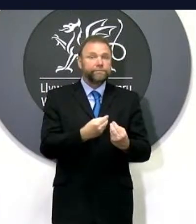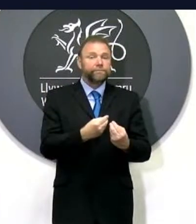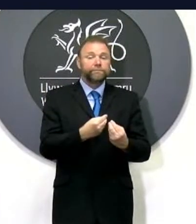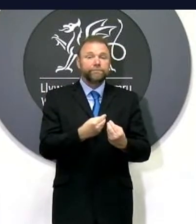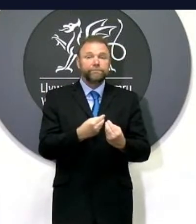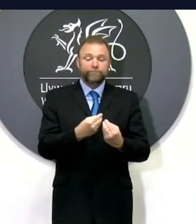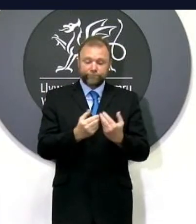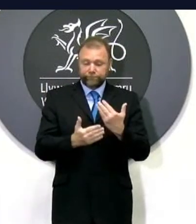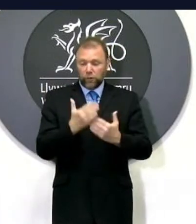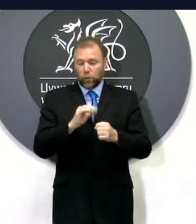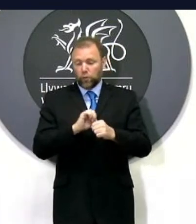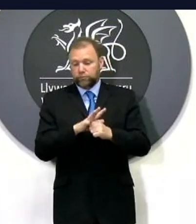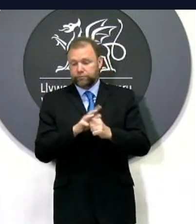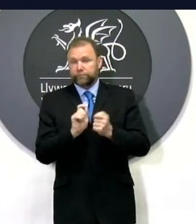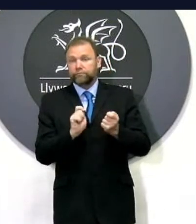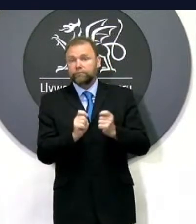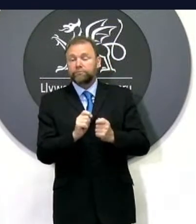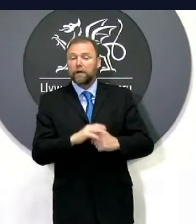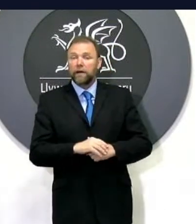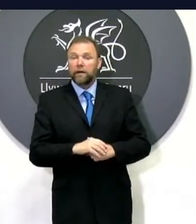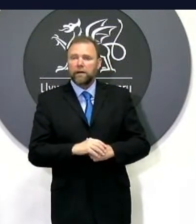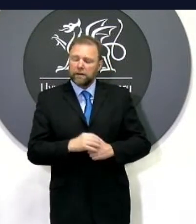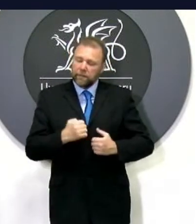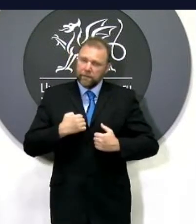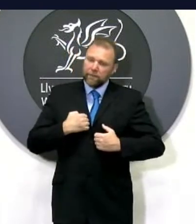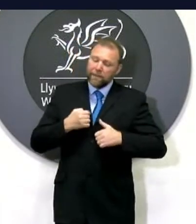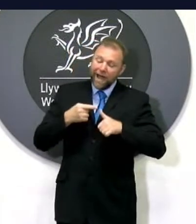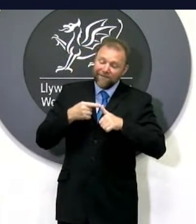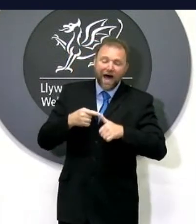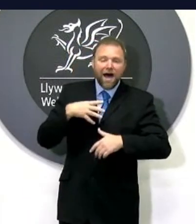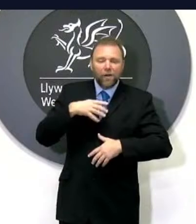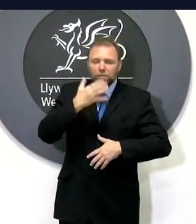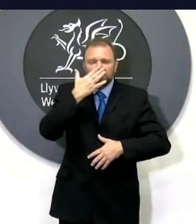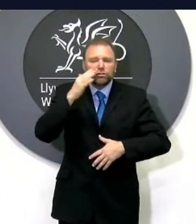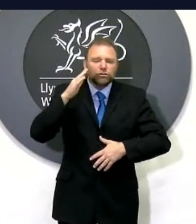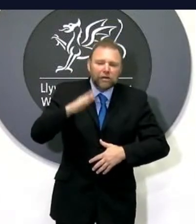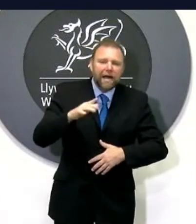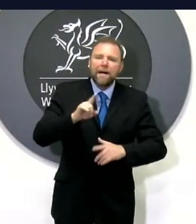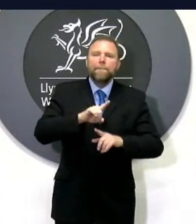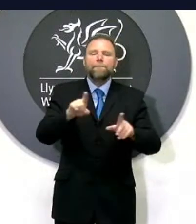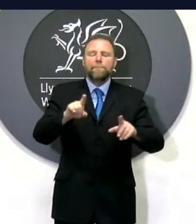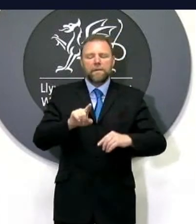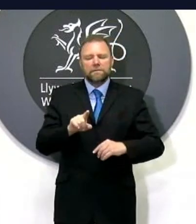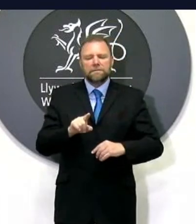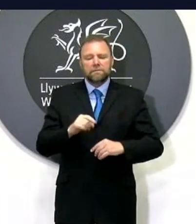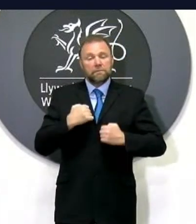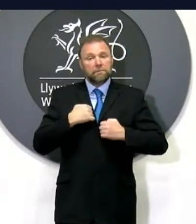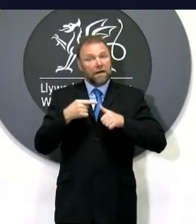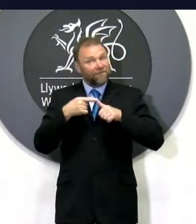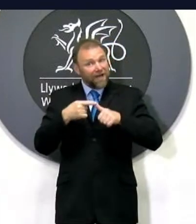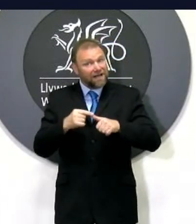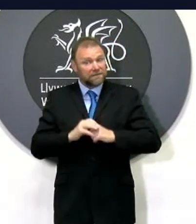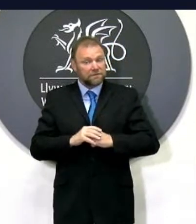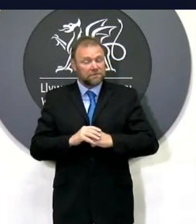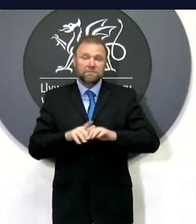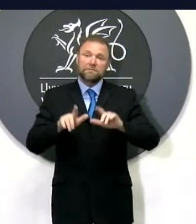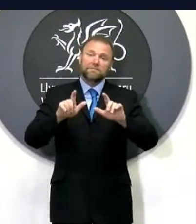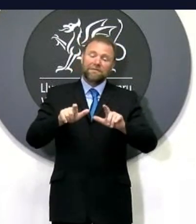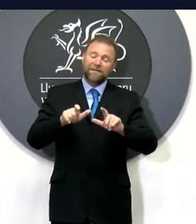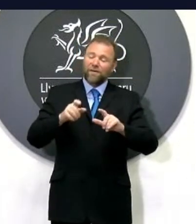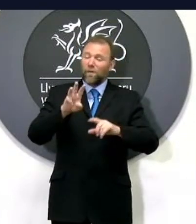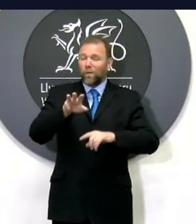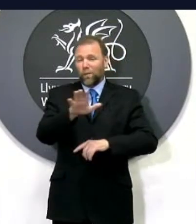my advice, then my advice to them is this is not the year to take those risks, particularly when there is so much to enjoy here in